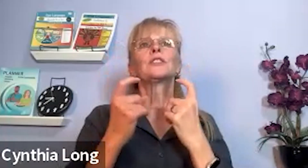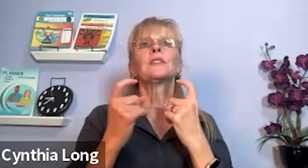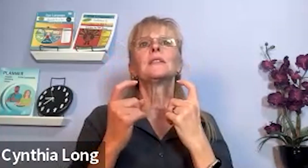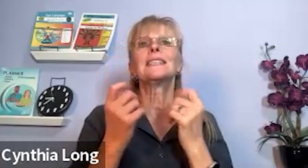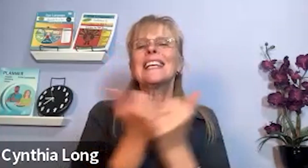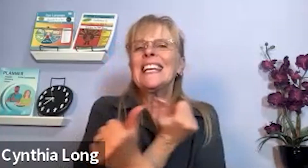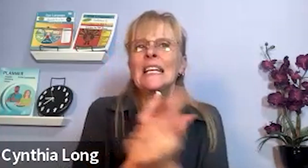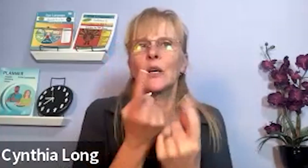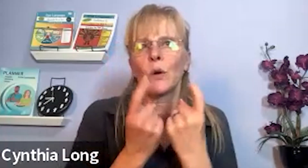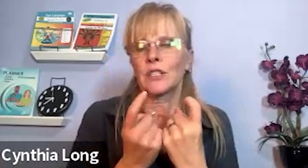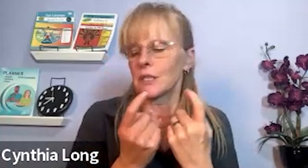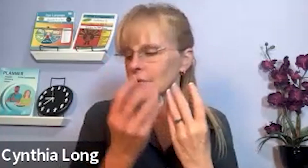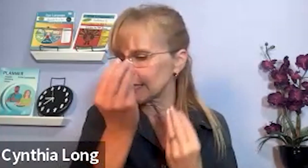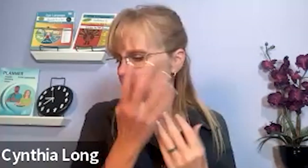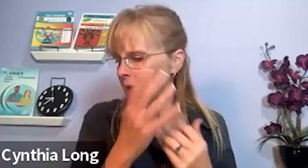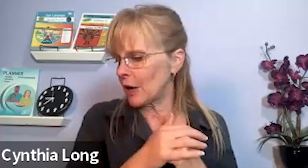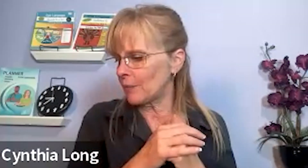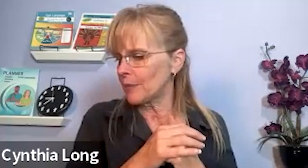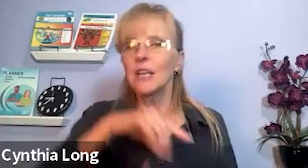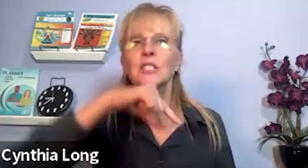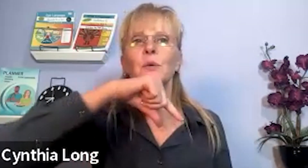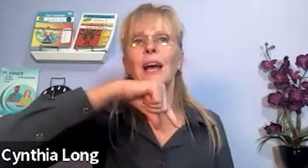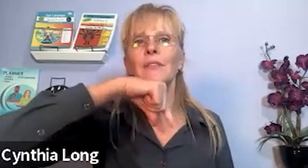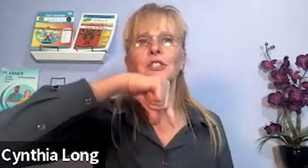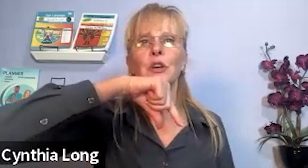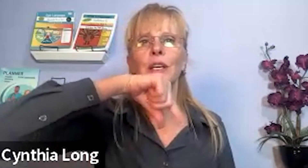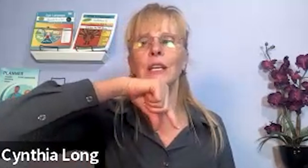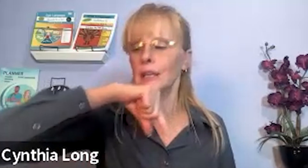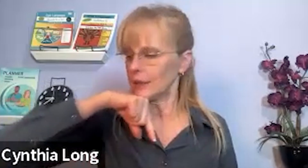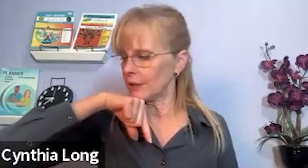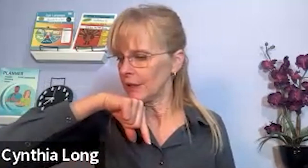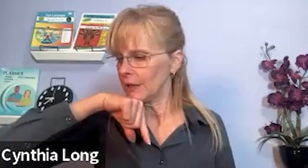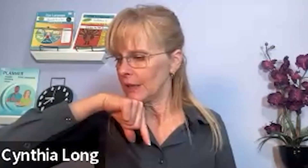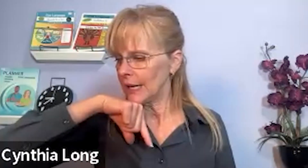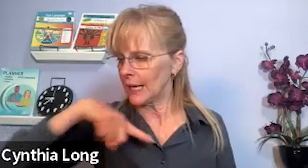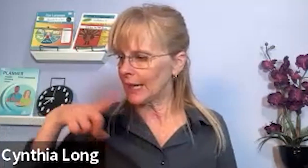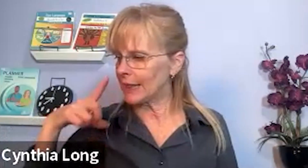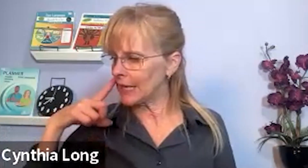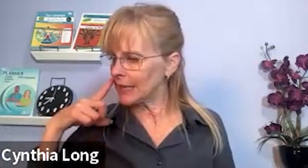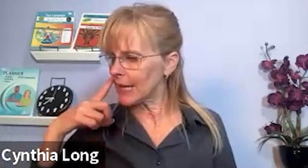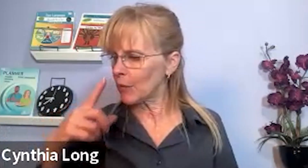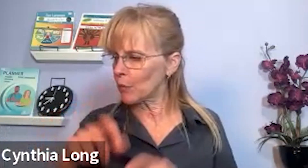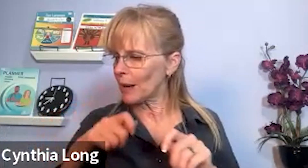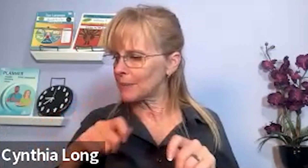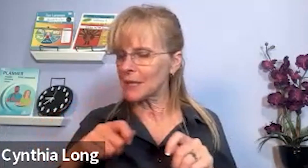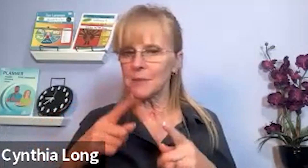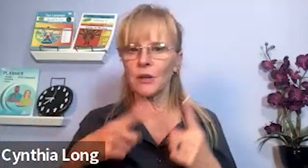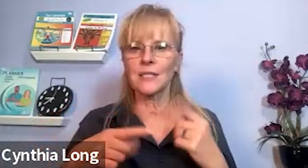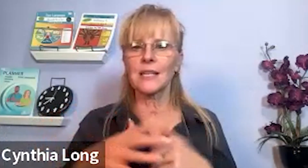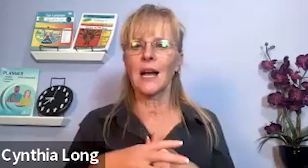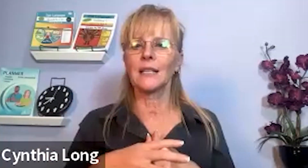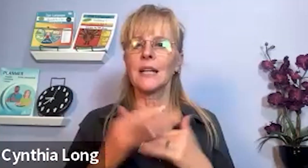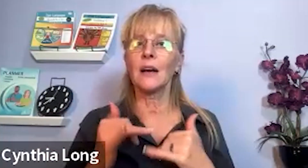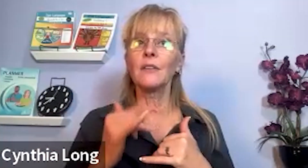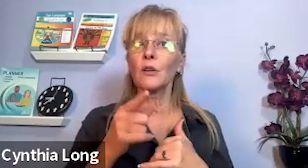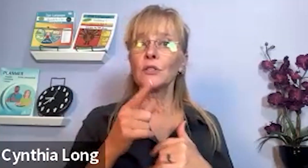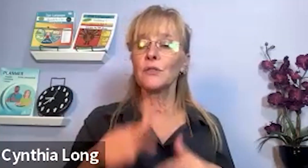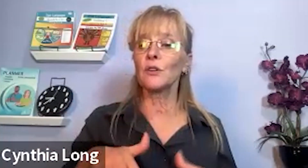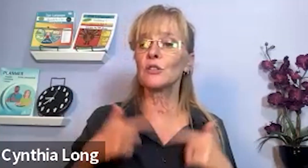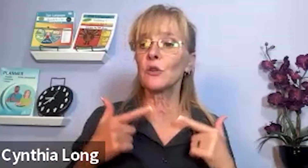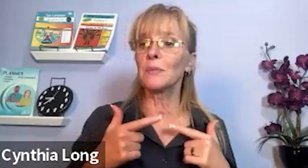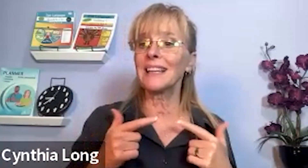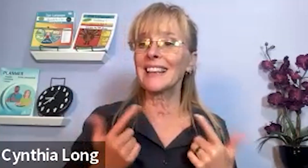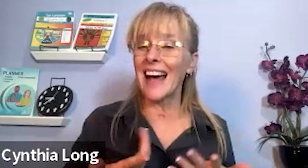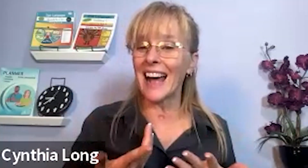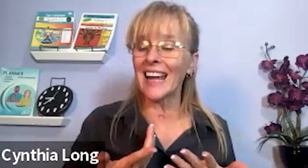any questions, let me know. So we have turkey here. And I think that wraps up our signs. Now, those